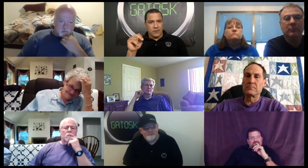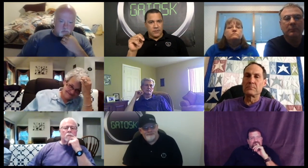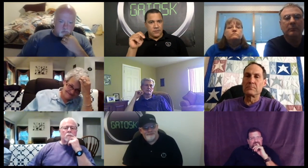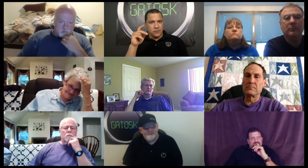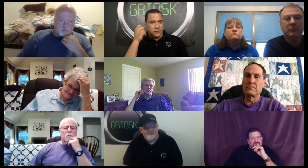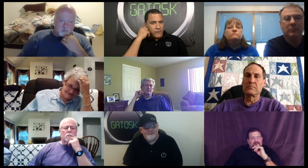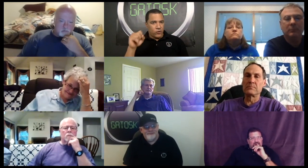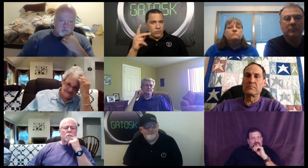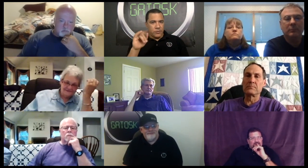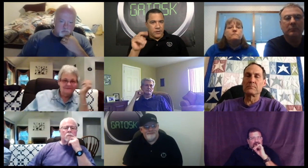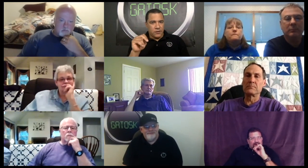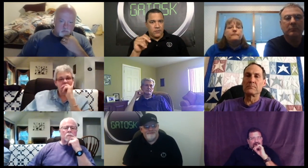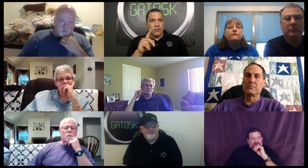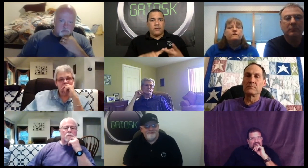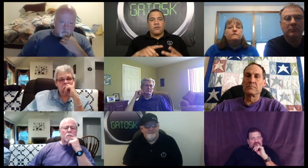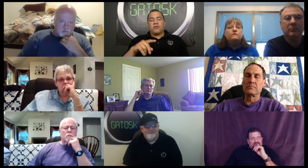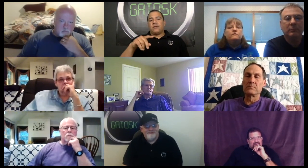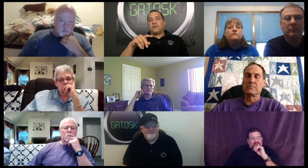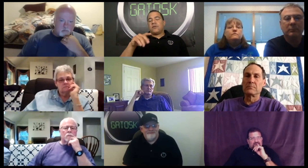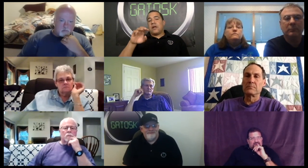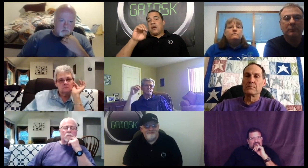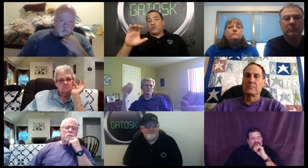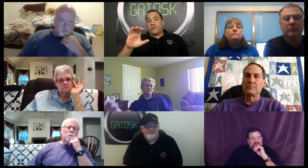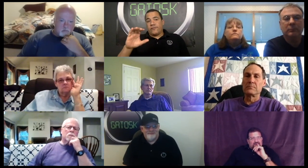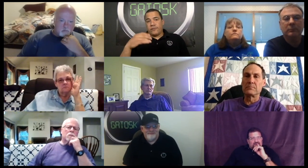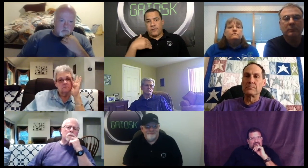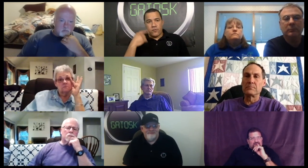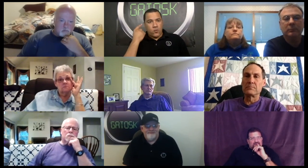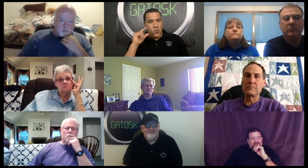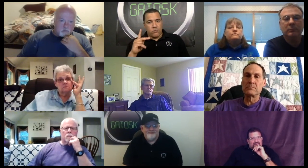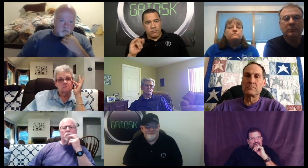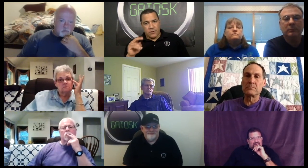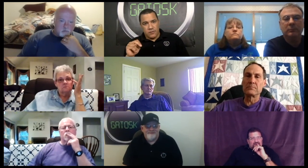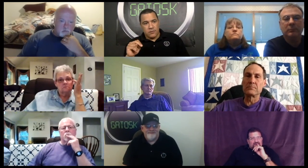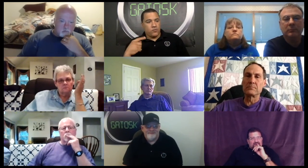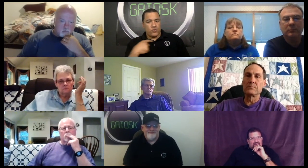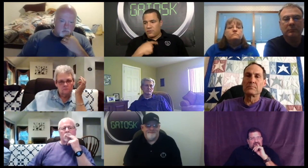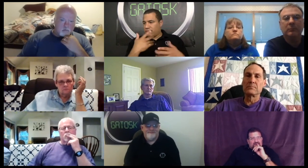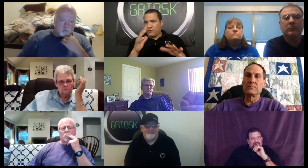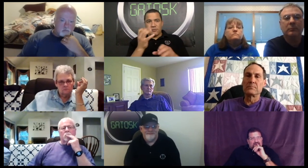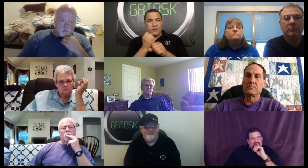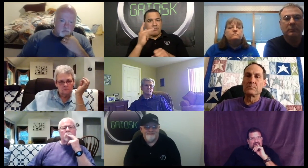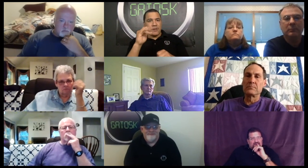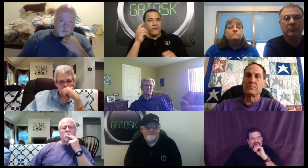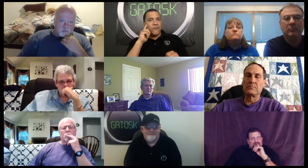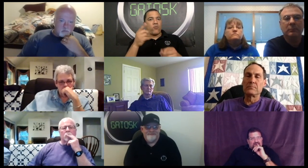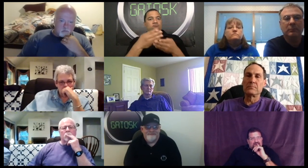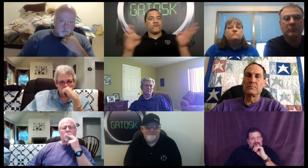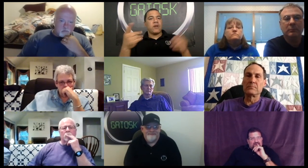a pin, a silver pin. EC will have a gold pin. We've already gotten